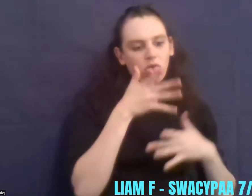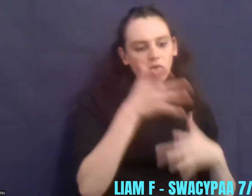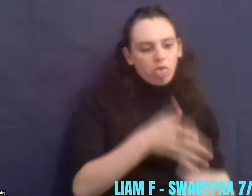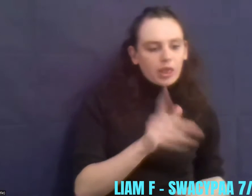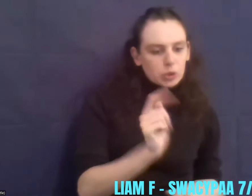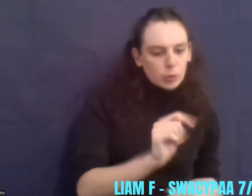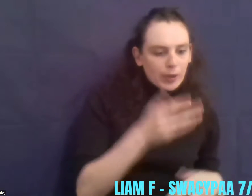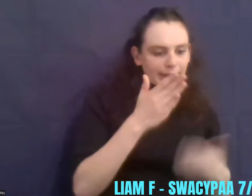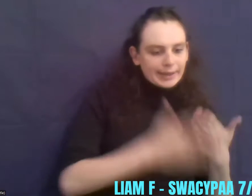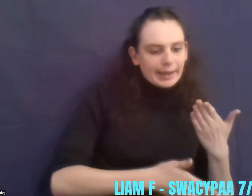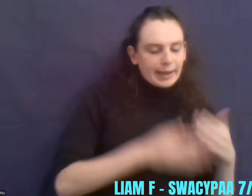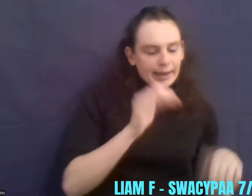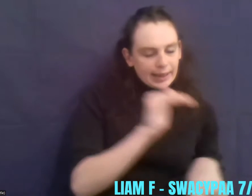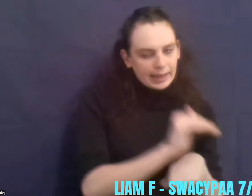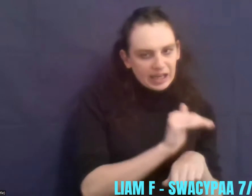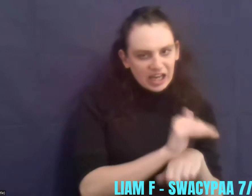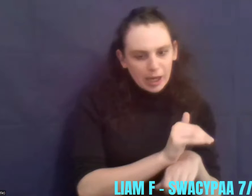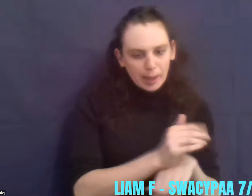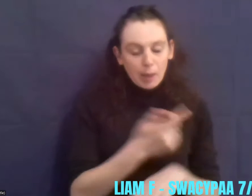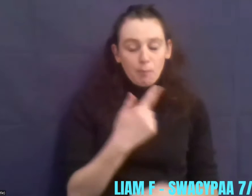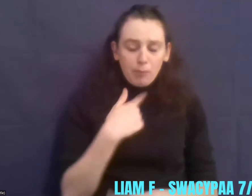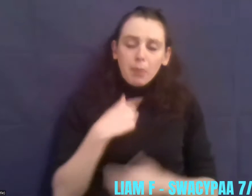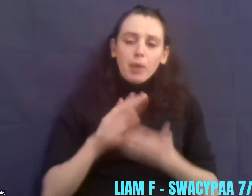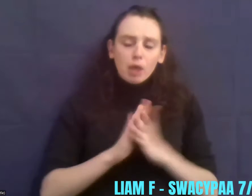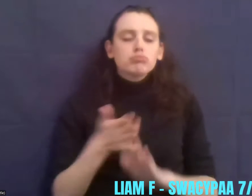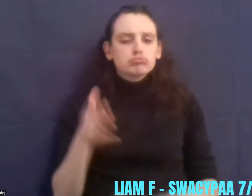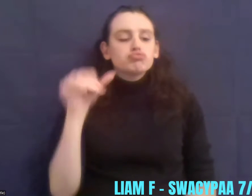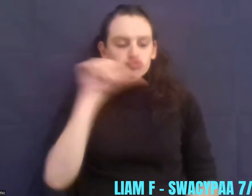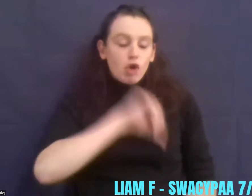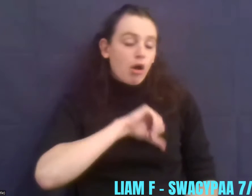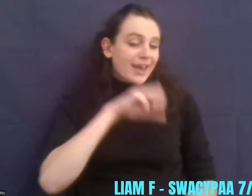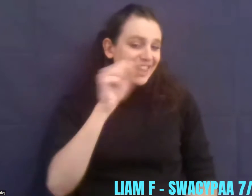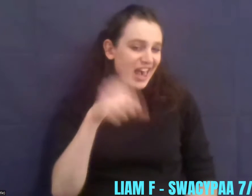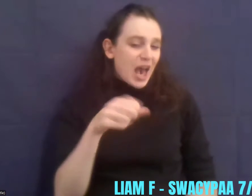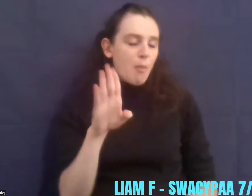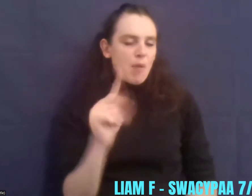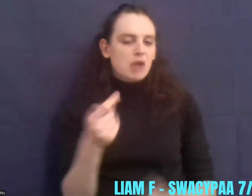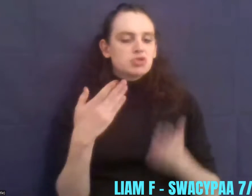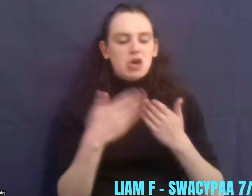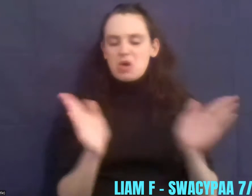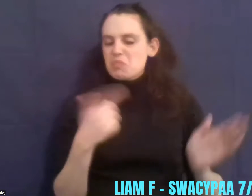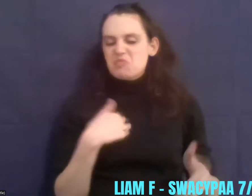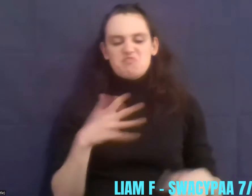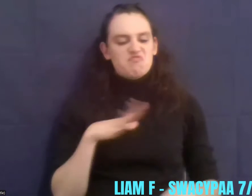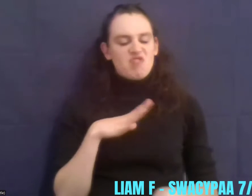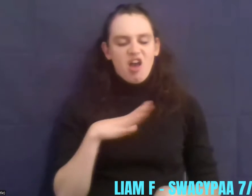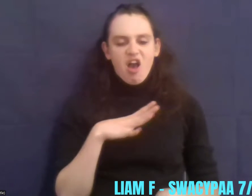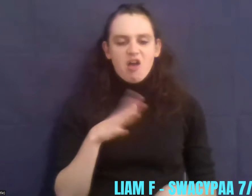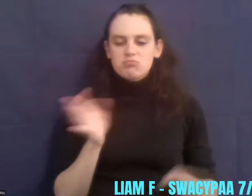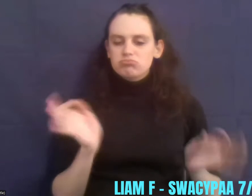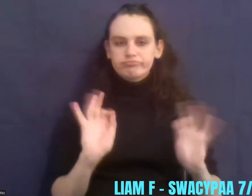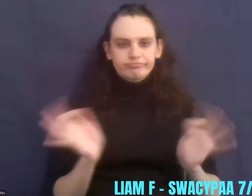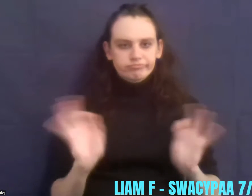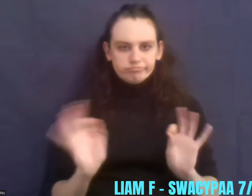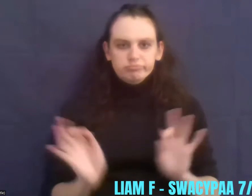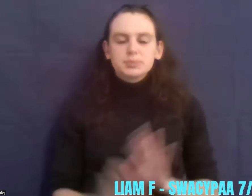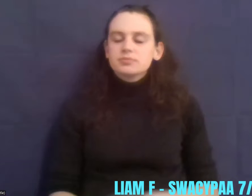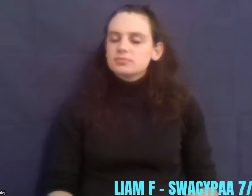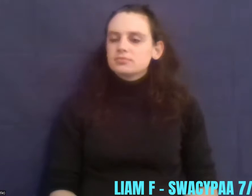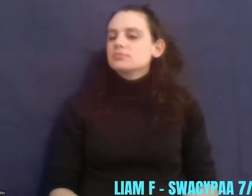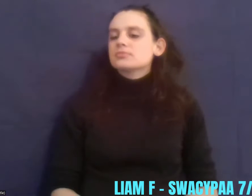Certainly got pretty drunk, but all in all, managed myself, didn't make a